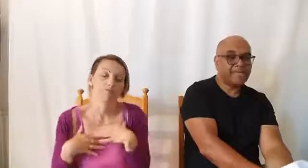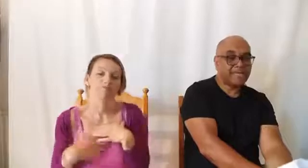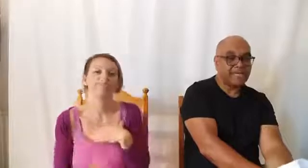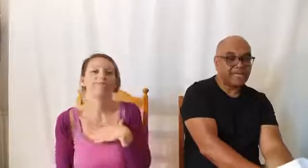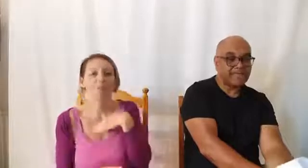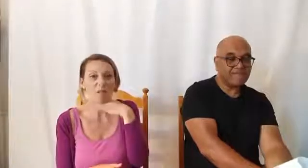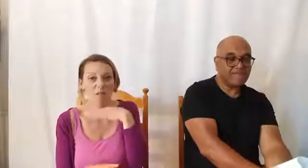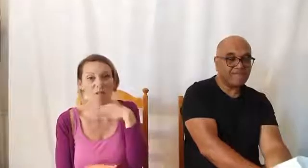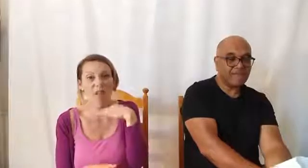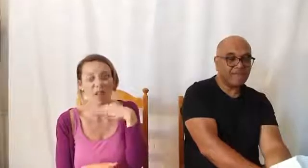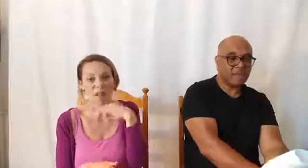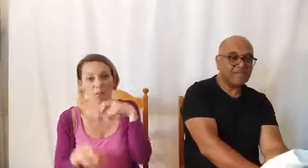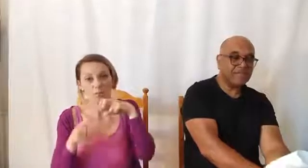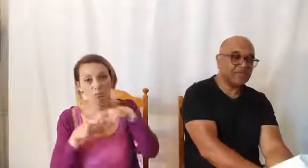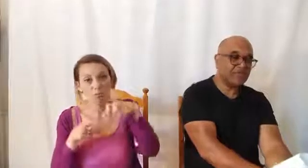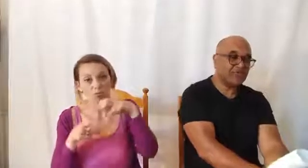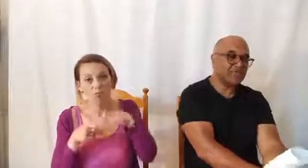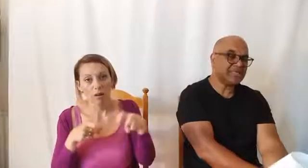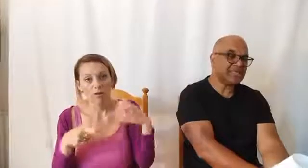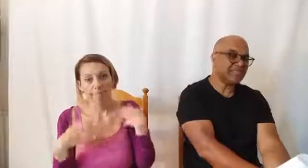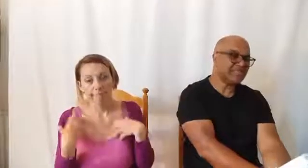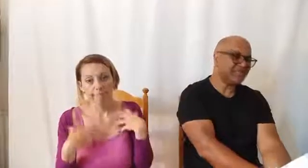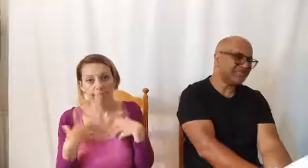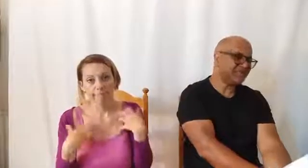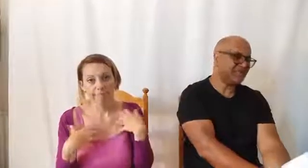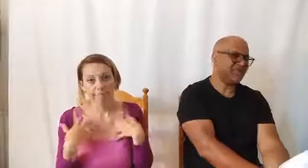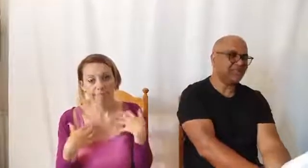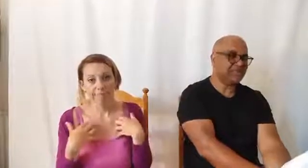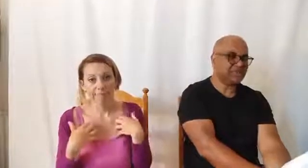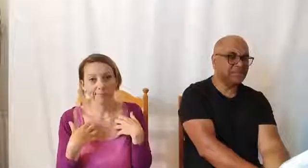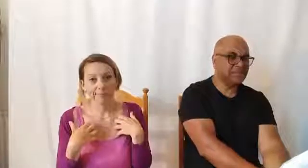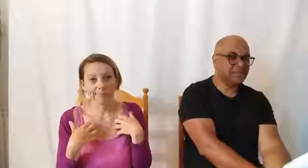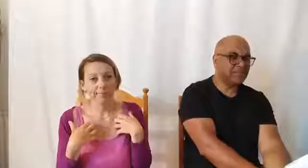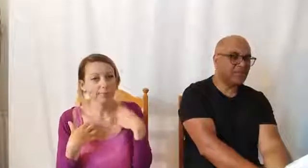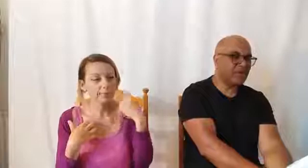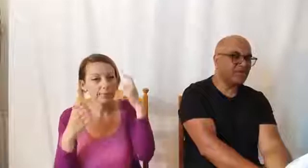Maybe, Ben thought to himself, just maybe, my dream has